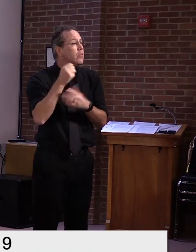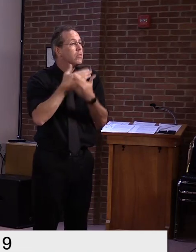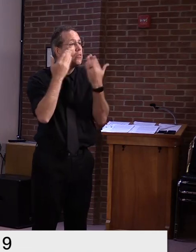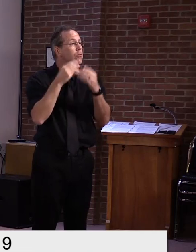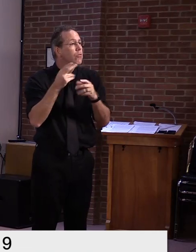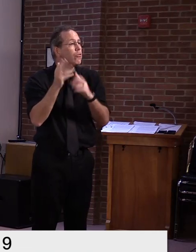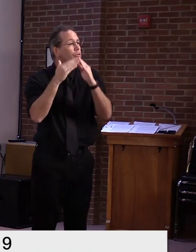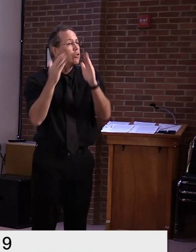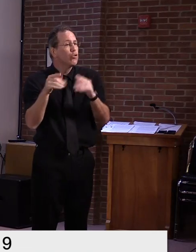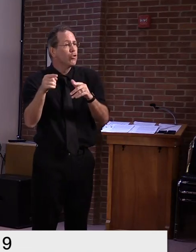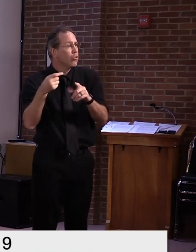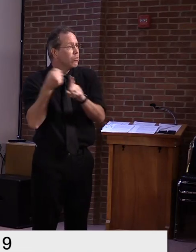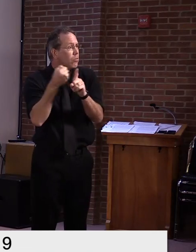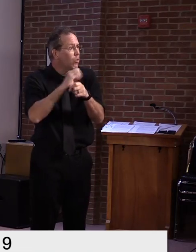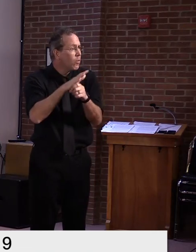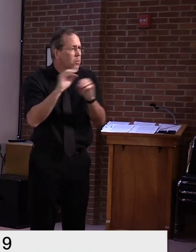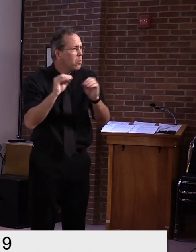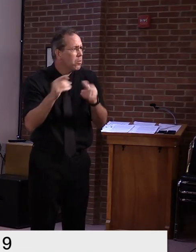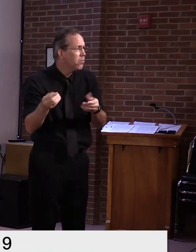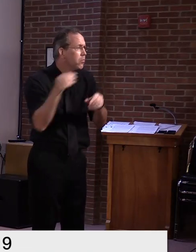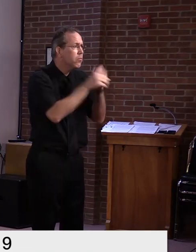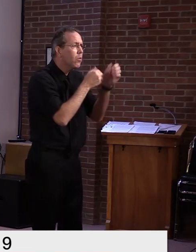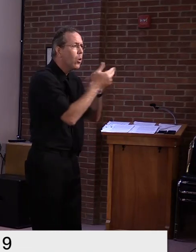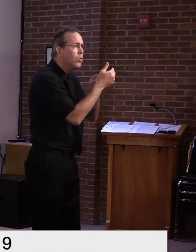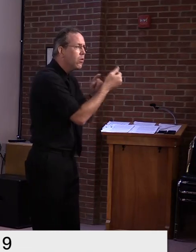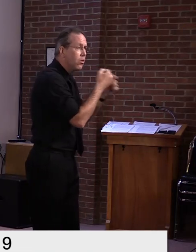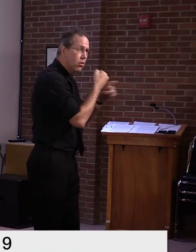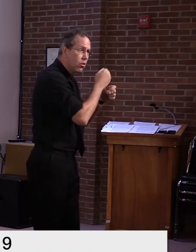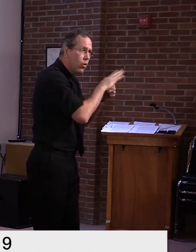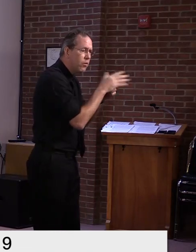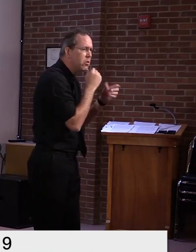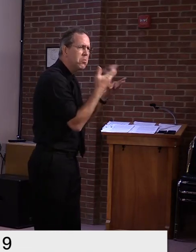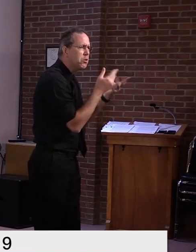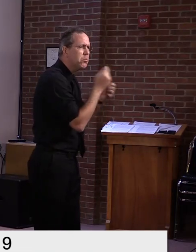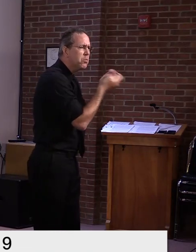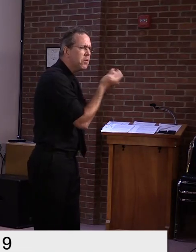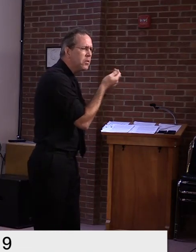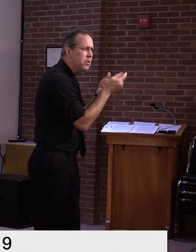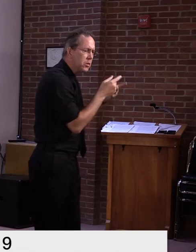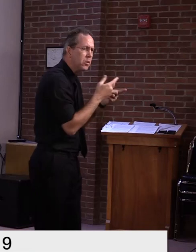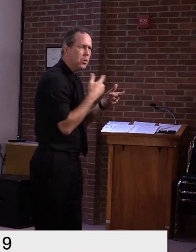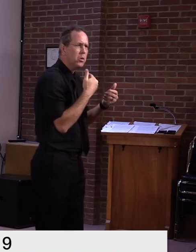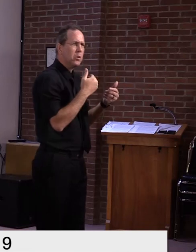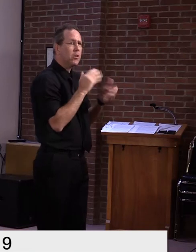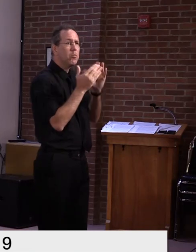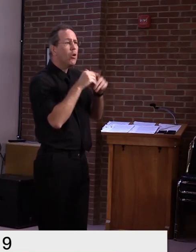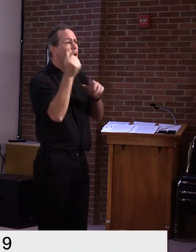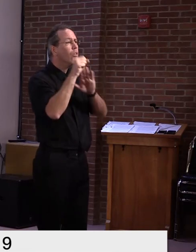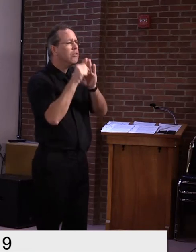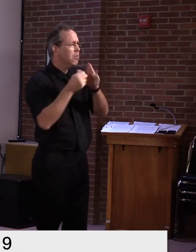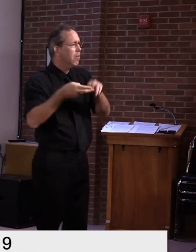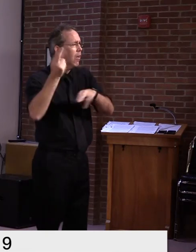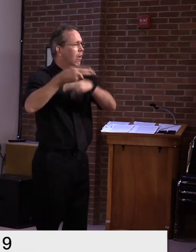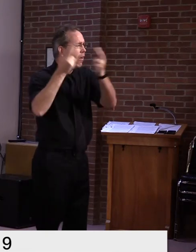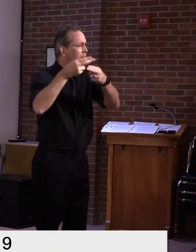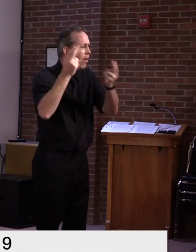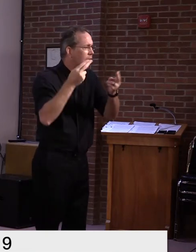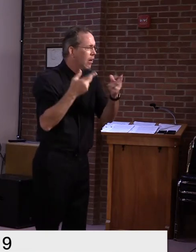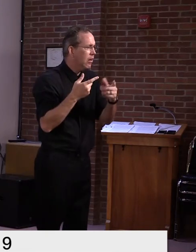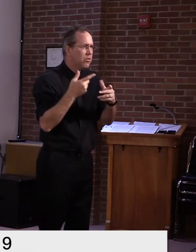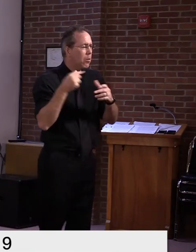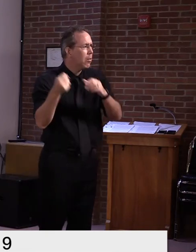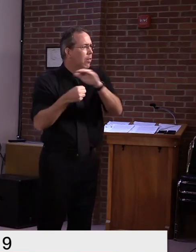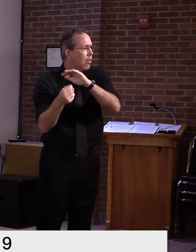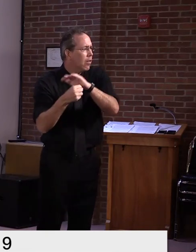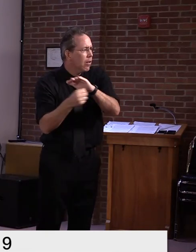of. In terms of what we did, how we housed people in need, how we made them safe in times of